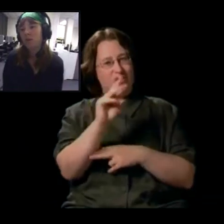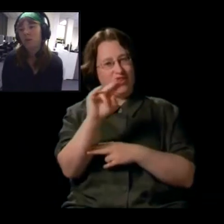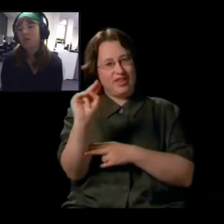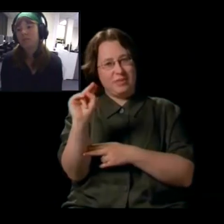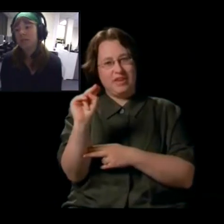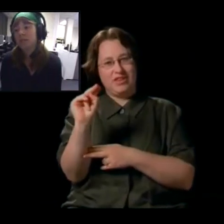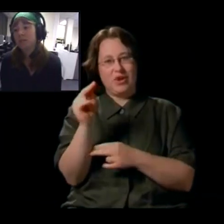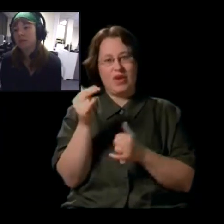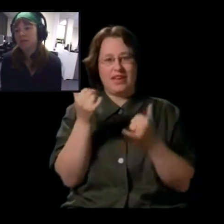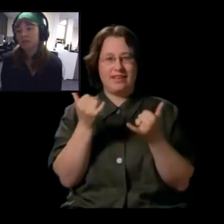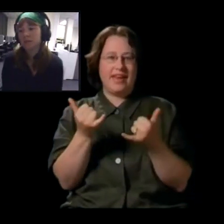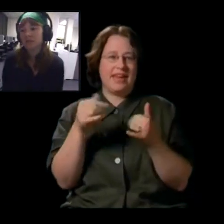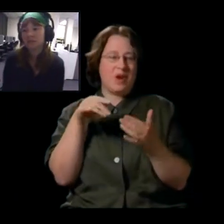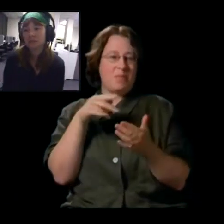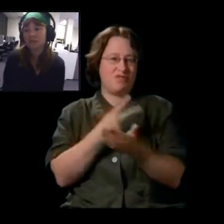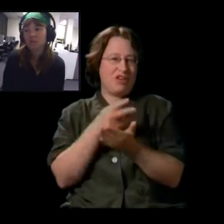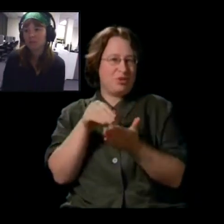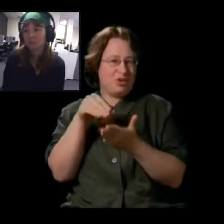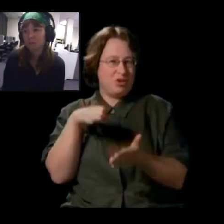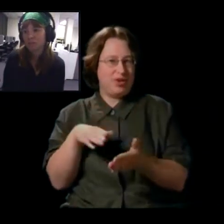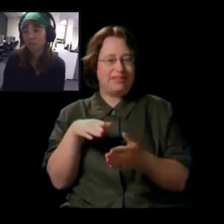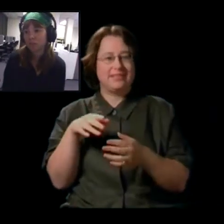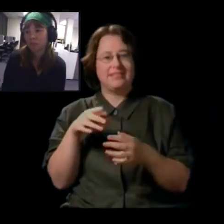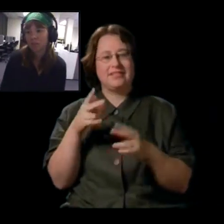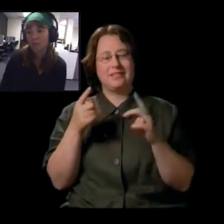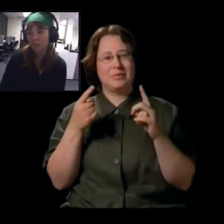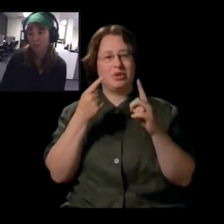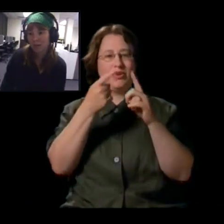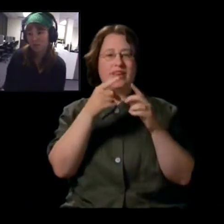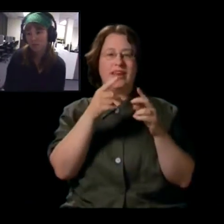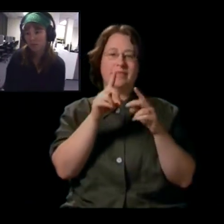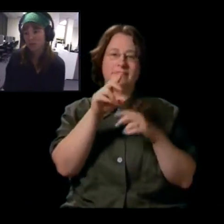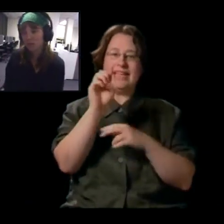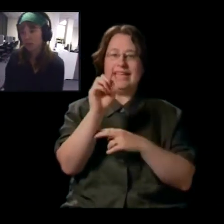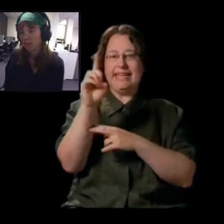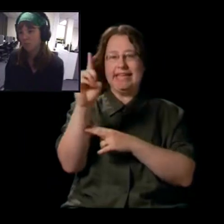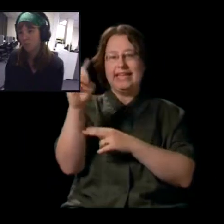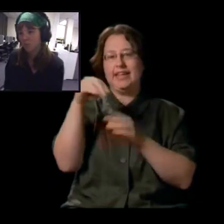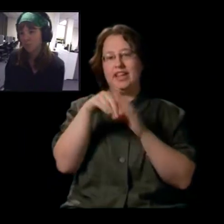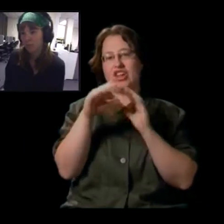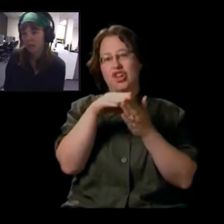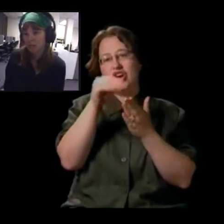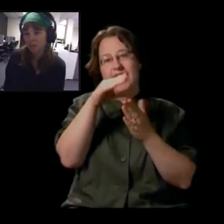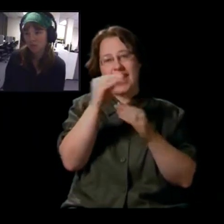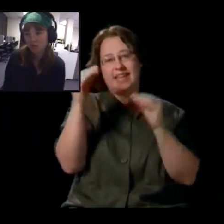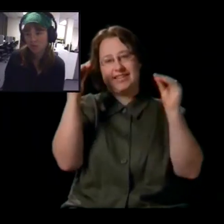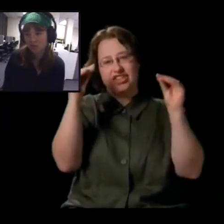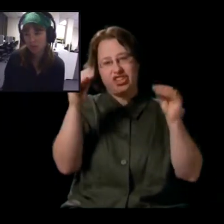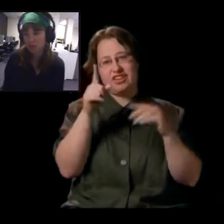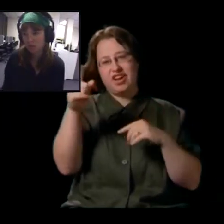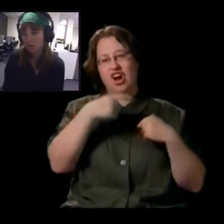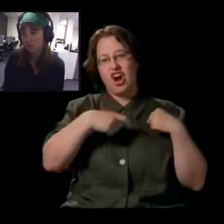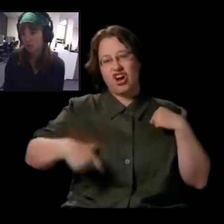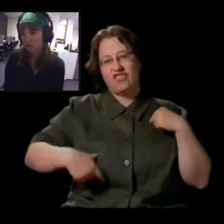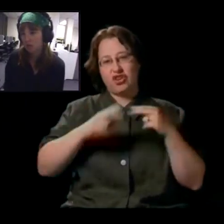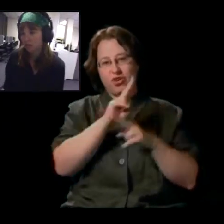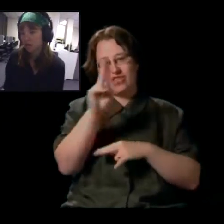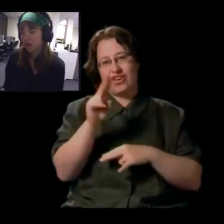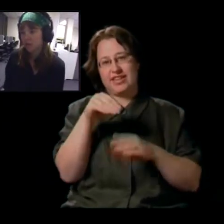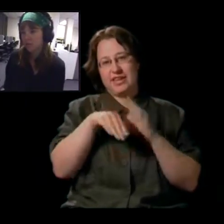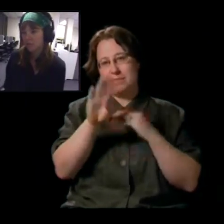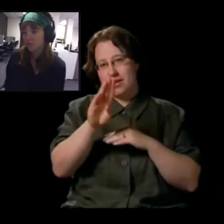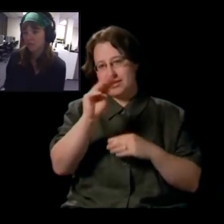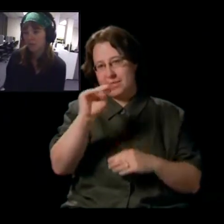Before I worked for the Disability Services at the University of Minnesota, I'm now a master's student. I'm going for my education degree